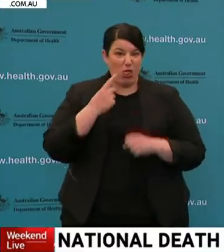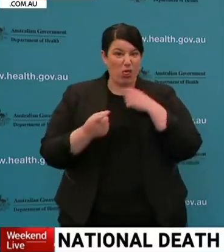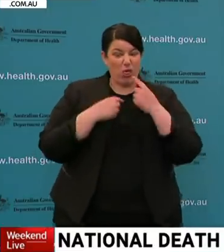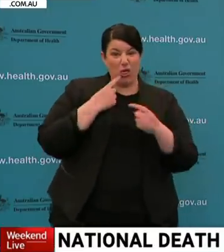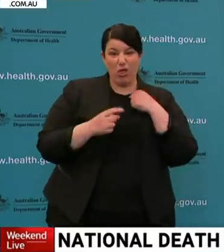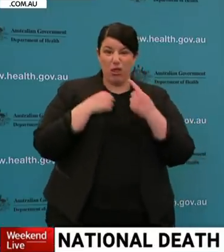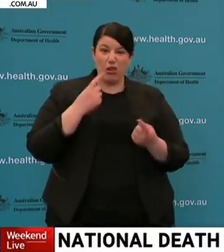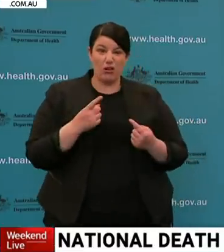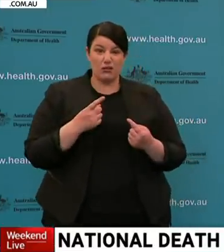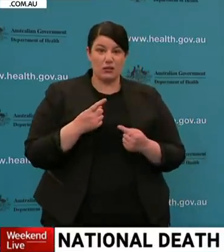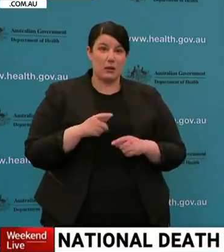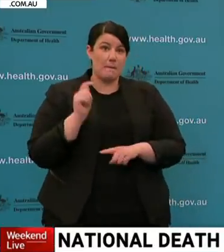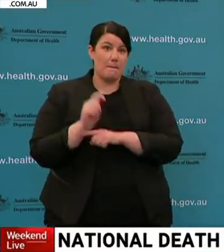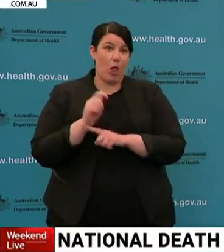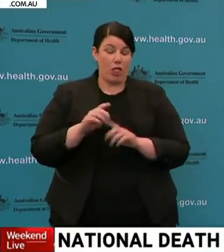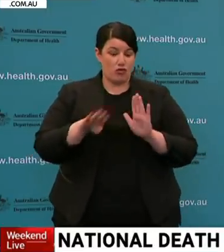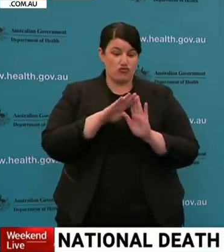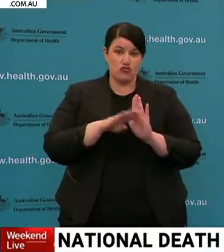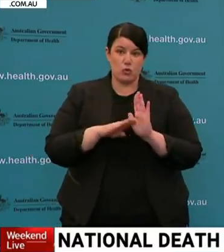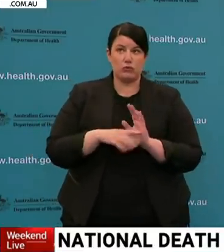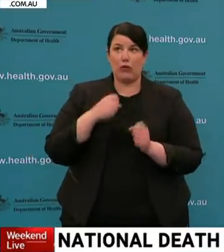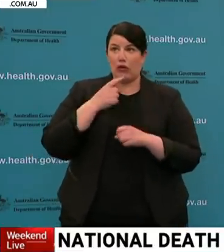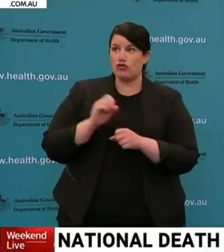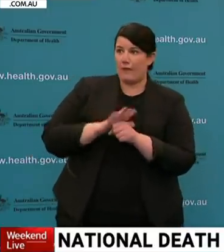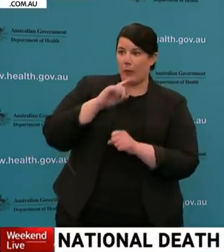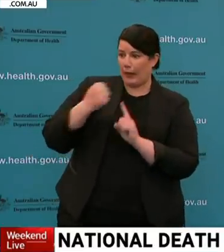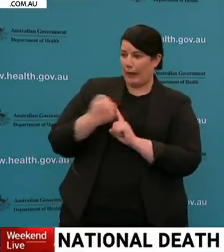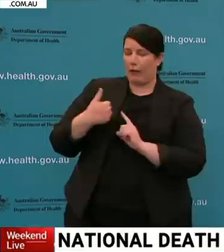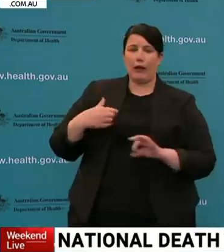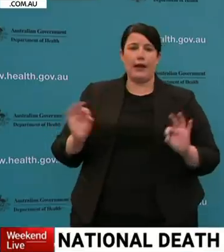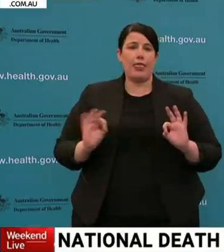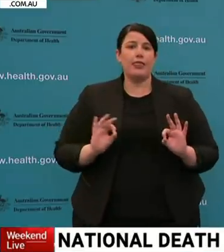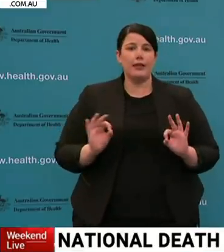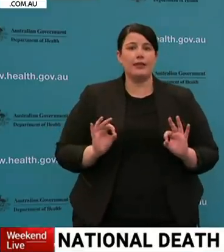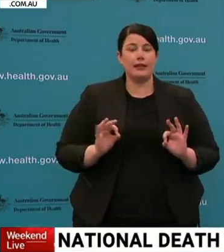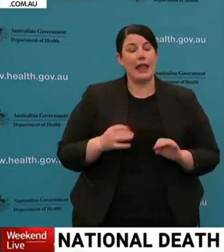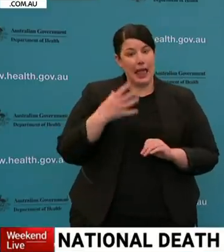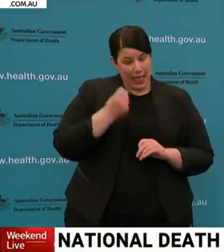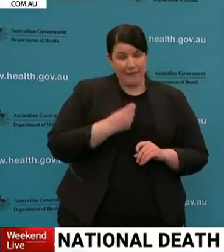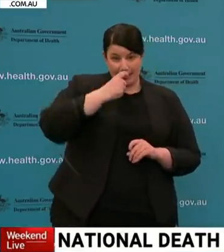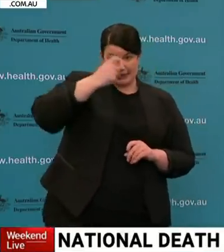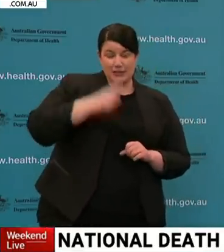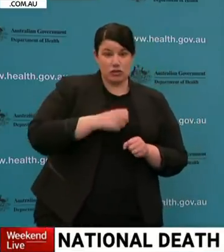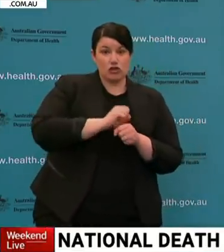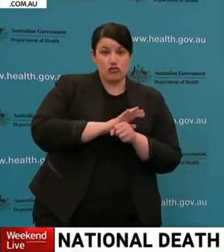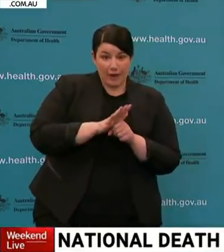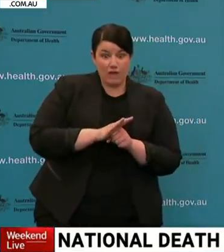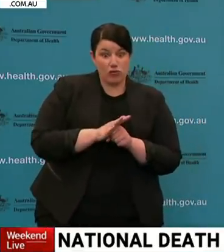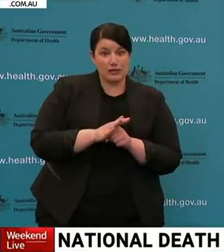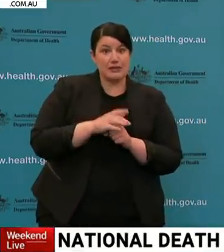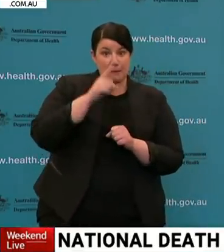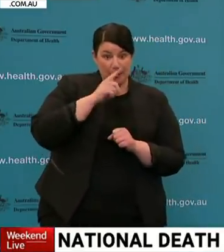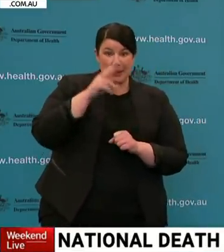that they should ignore coronavirus disease. There have certainly been cases of severe COVID-19 leading to